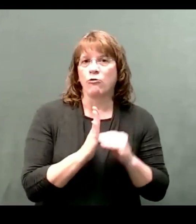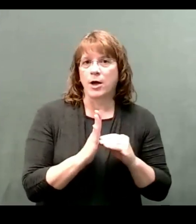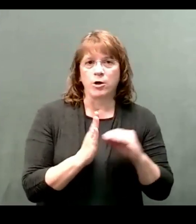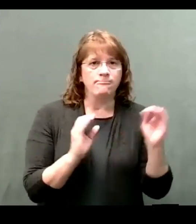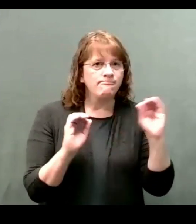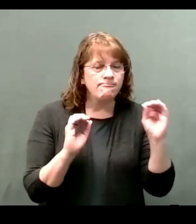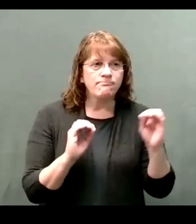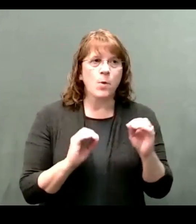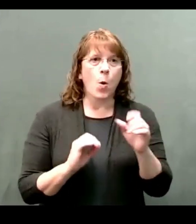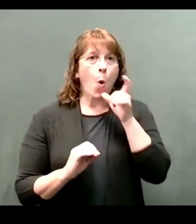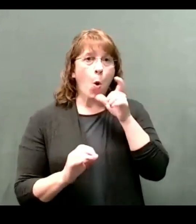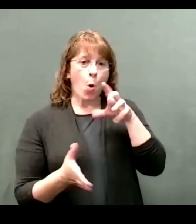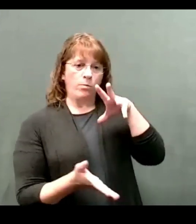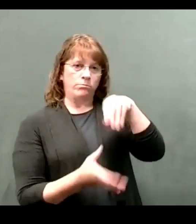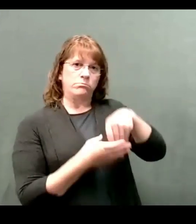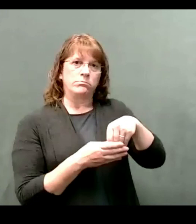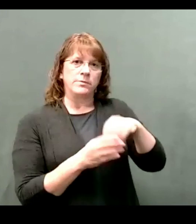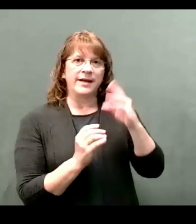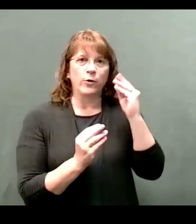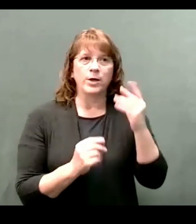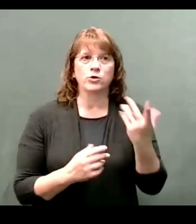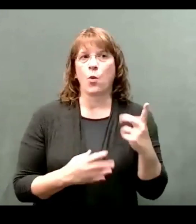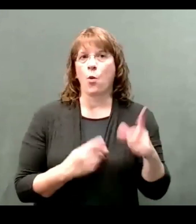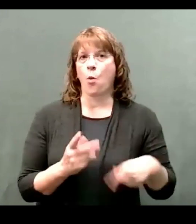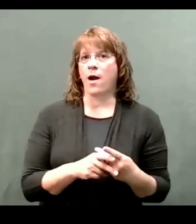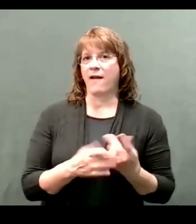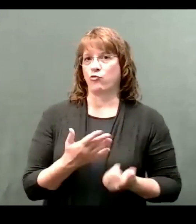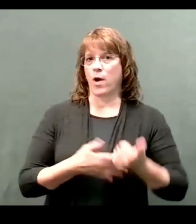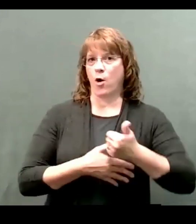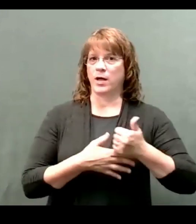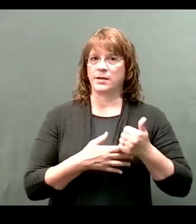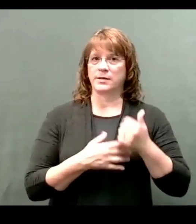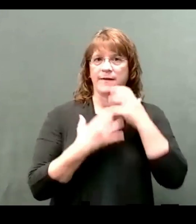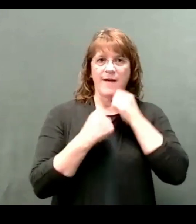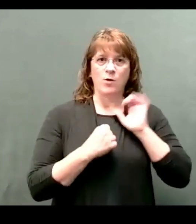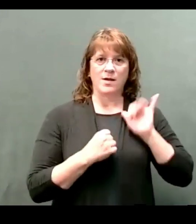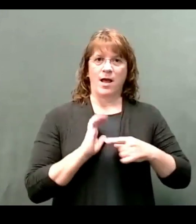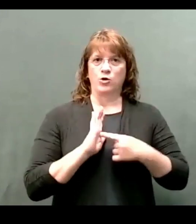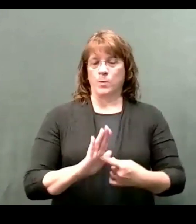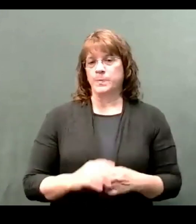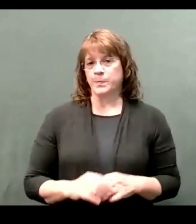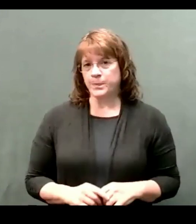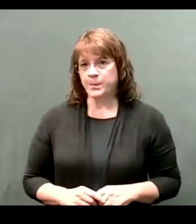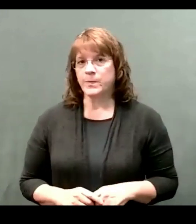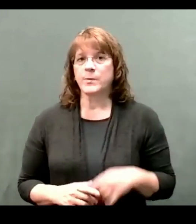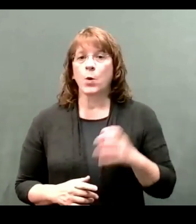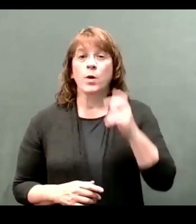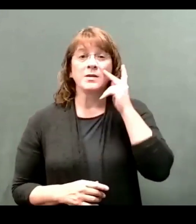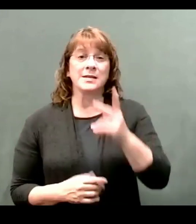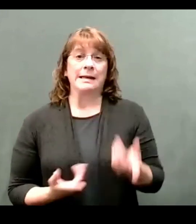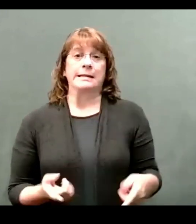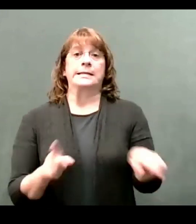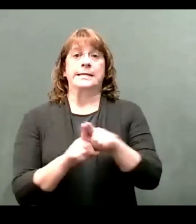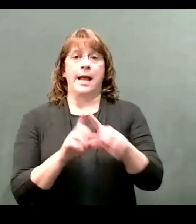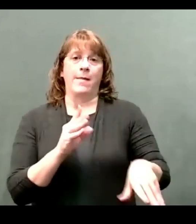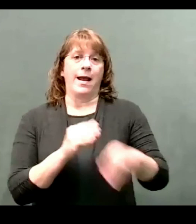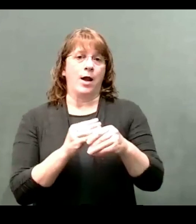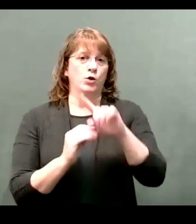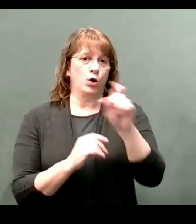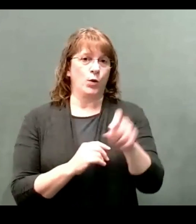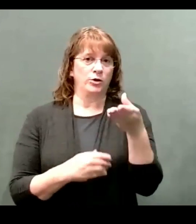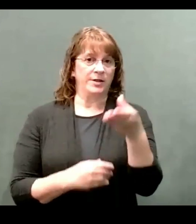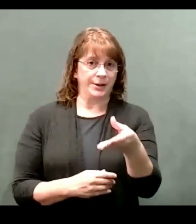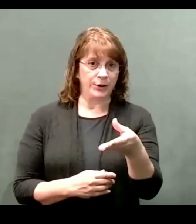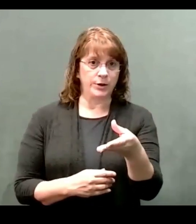is capturing that information, and what kind of priorities and values that reflects. And so you'll see that same additional